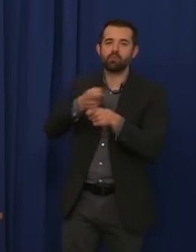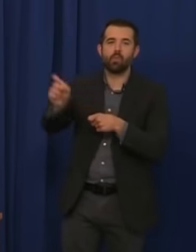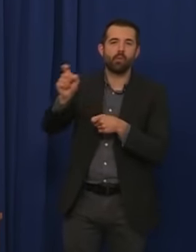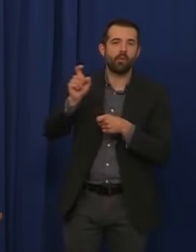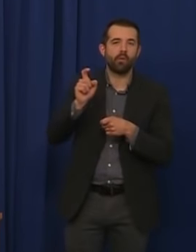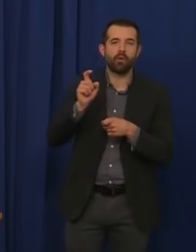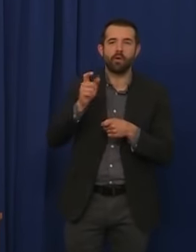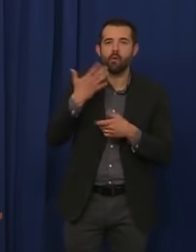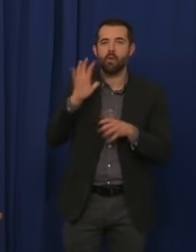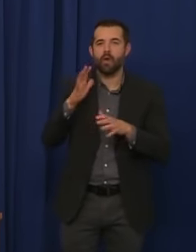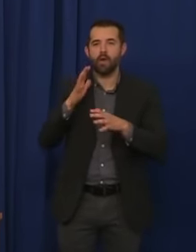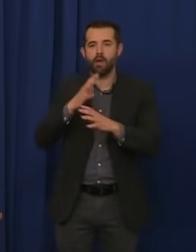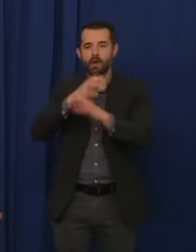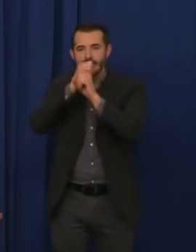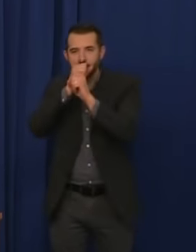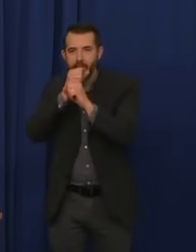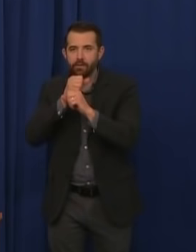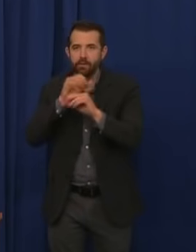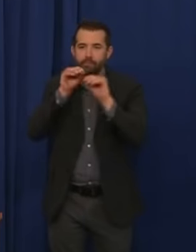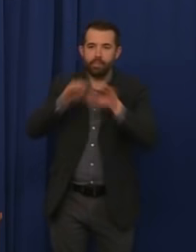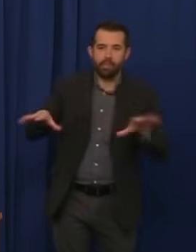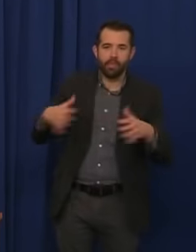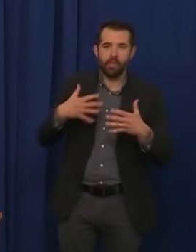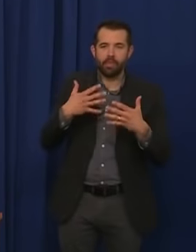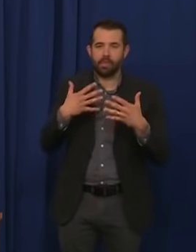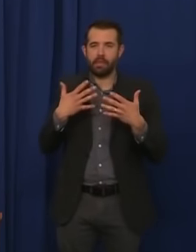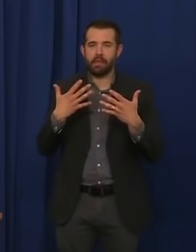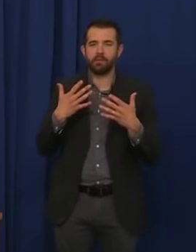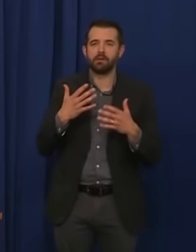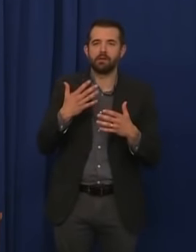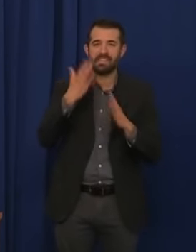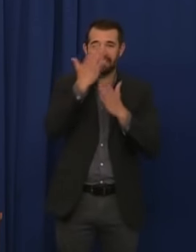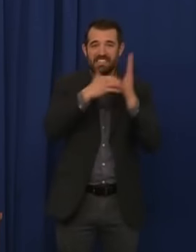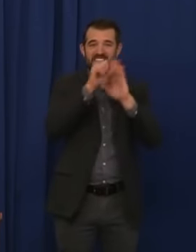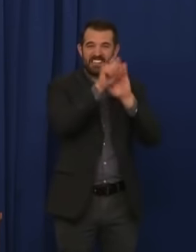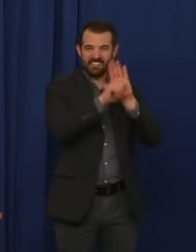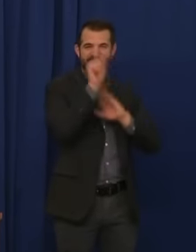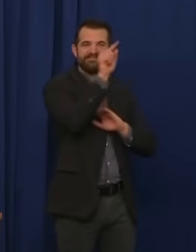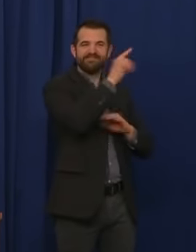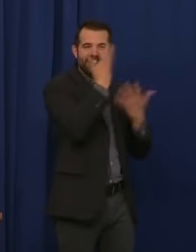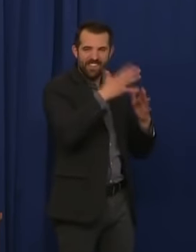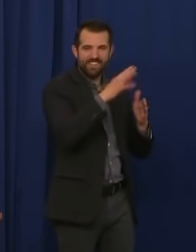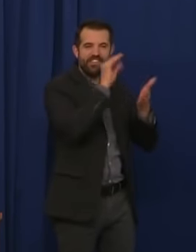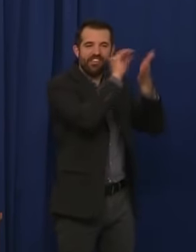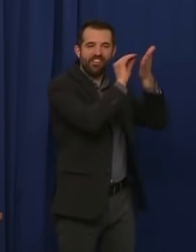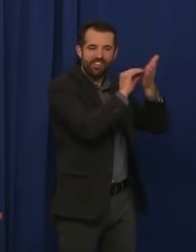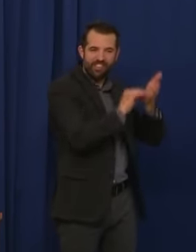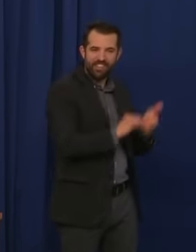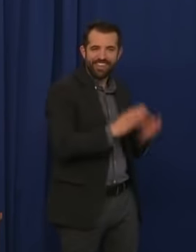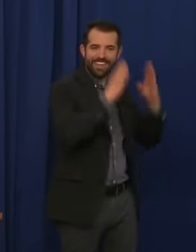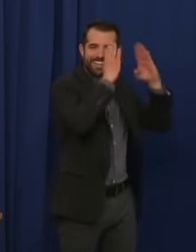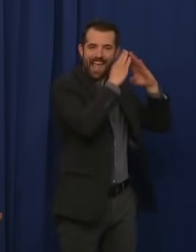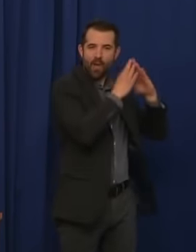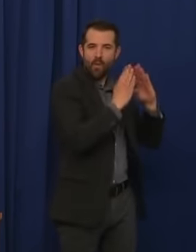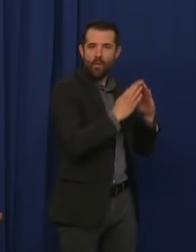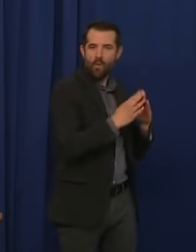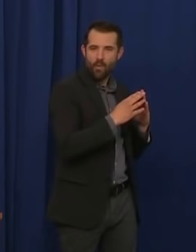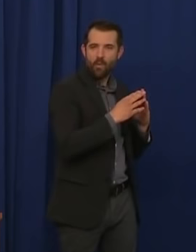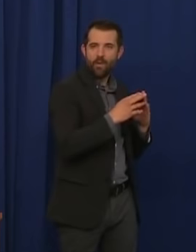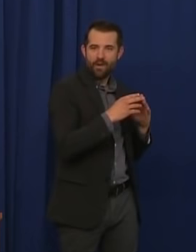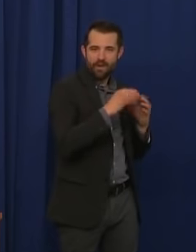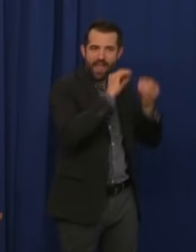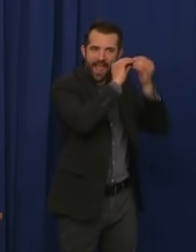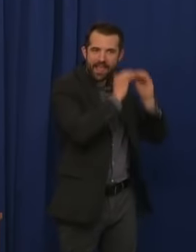look in states that have gone that route, what you find is that they have many times more cases than we do. If you